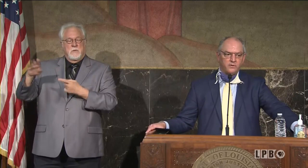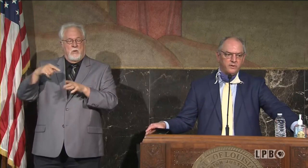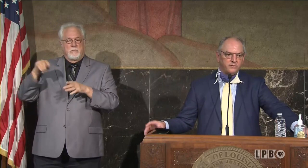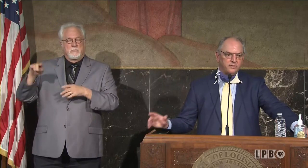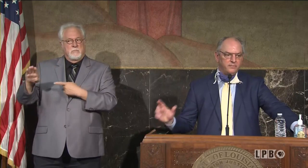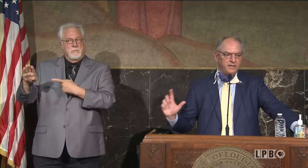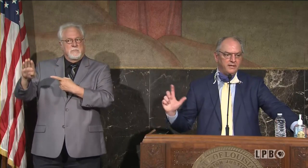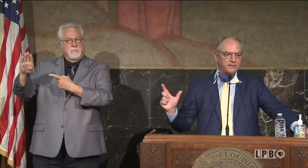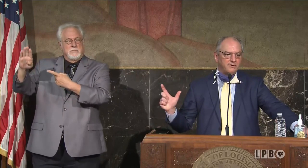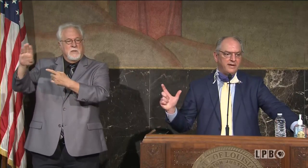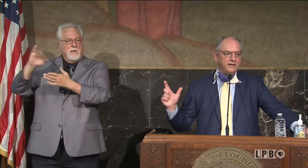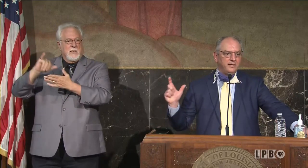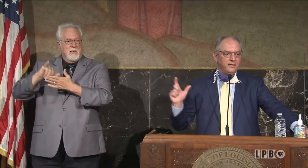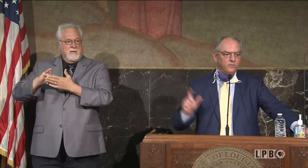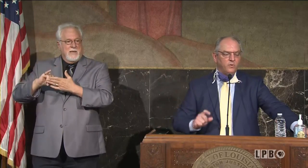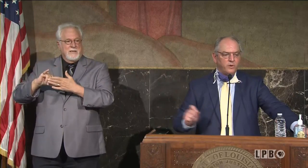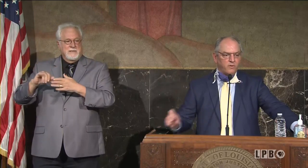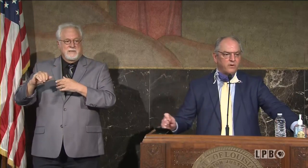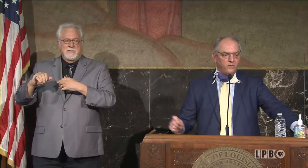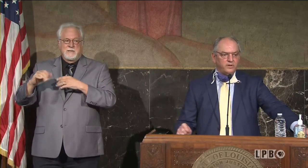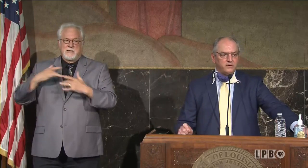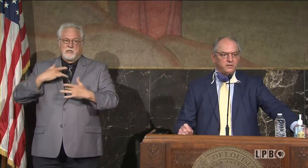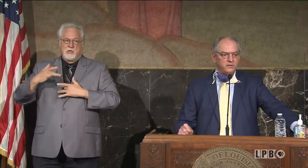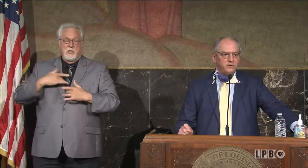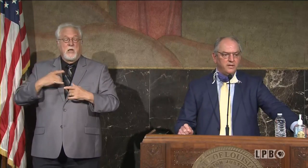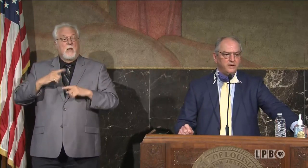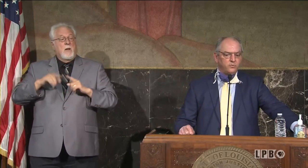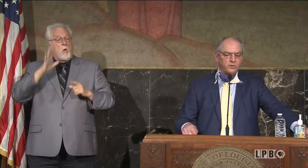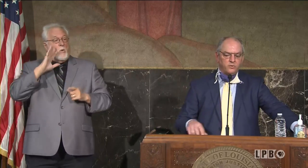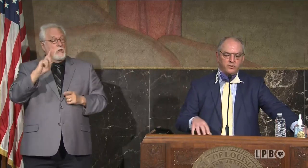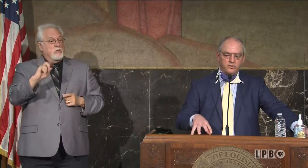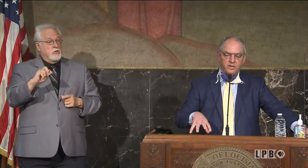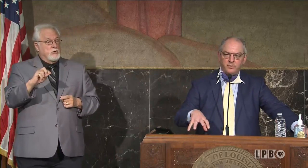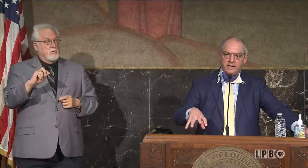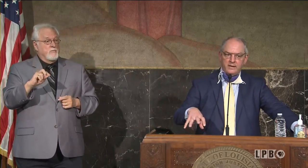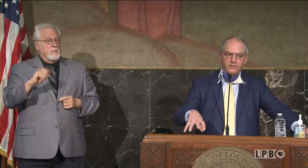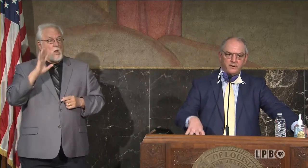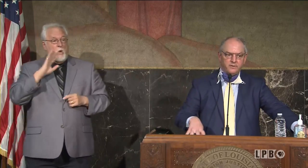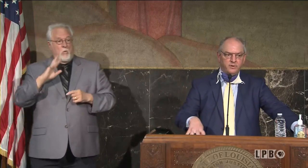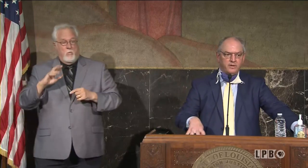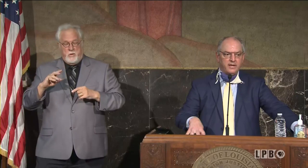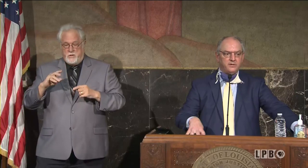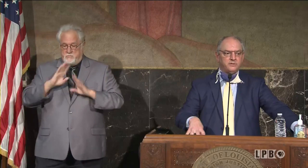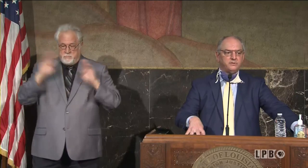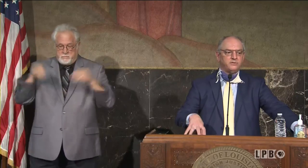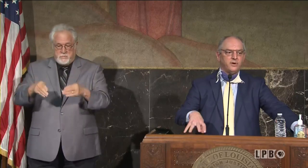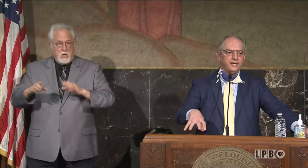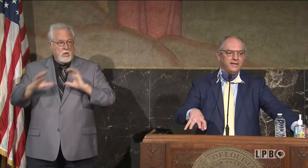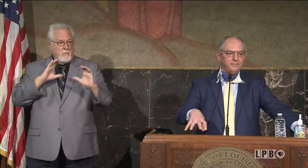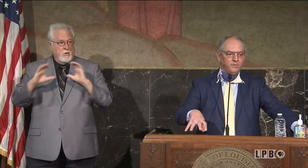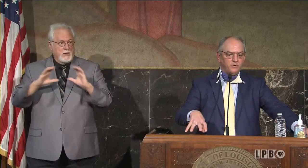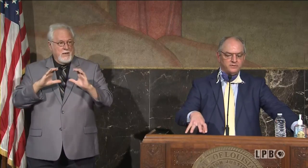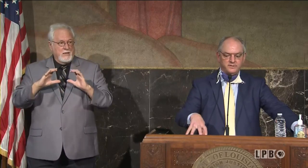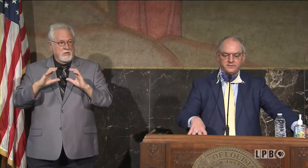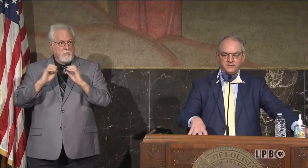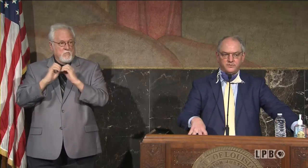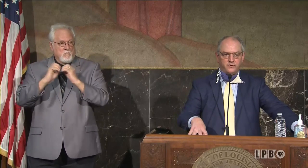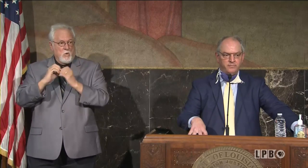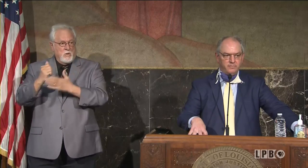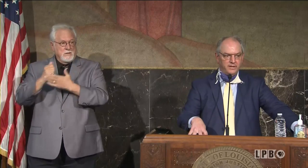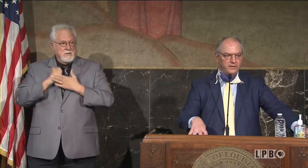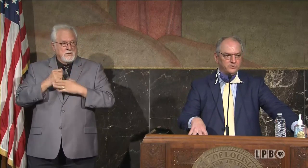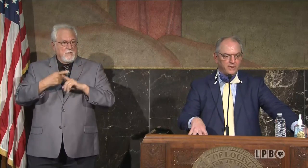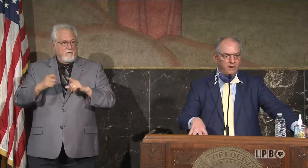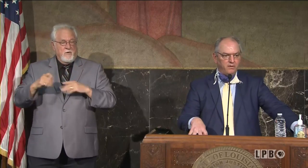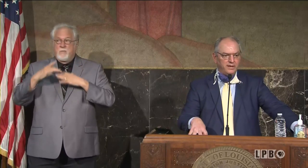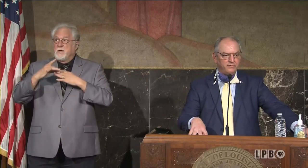concerning, where there's an immediate threat. What we are going to do is we're going to double down on our communications, try to get more assistance